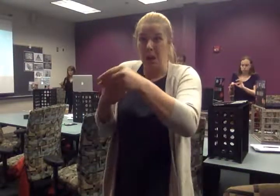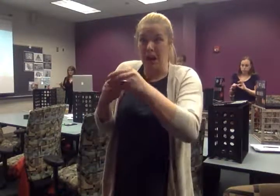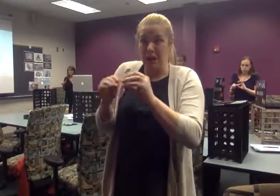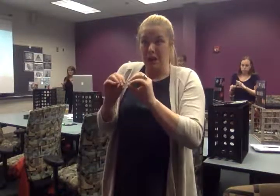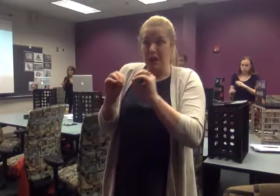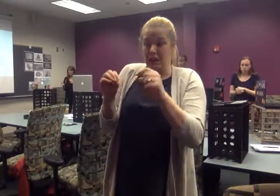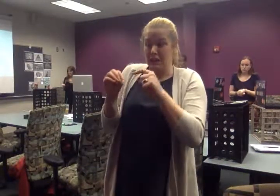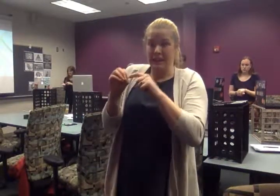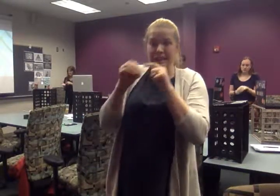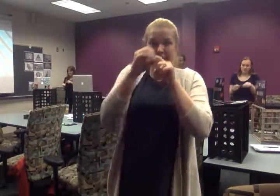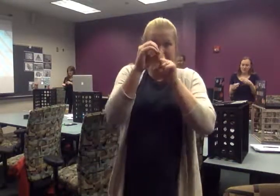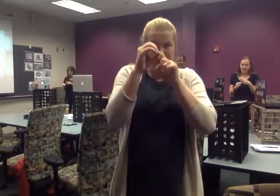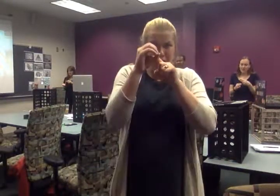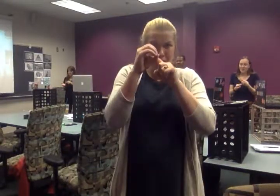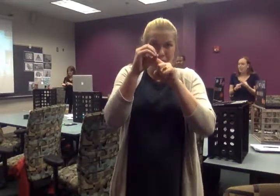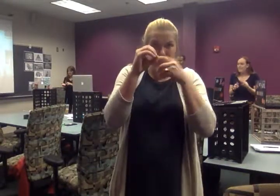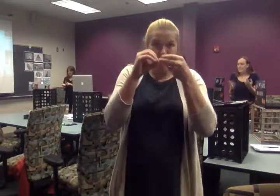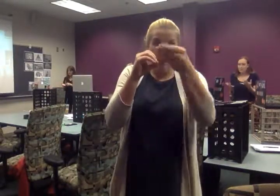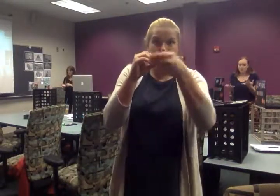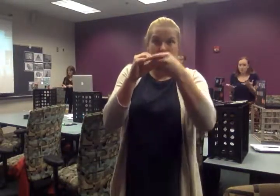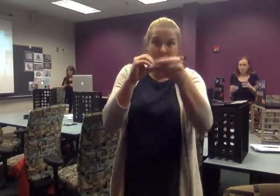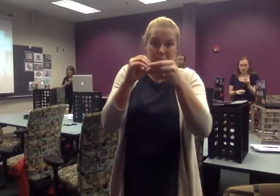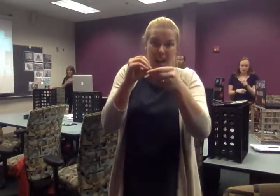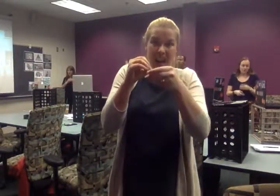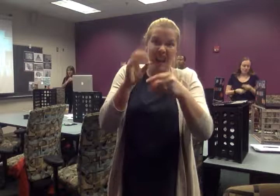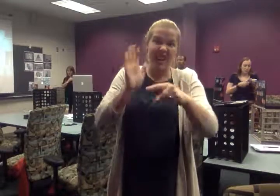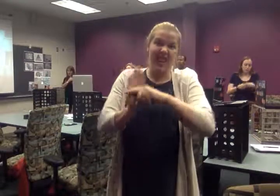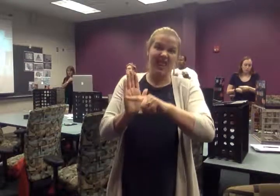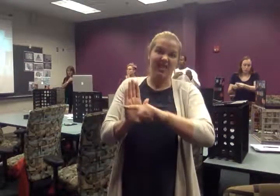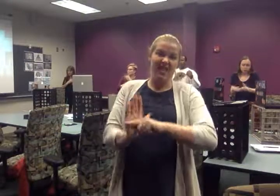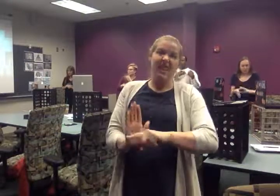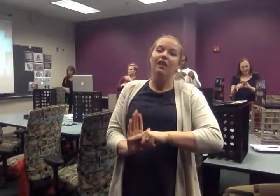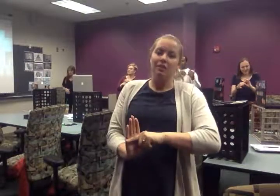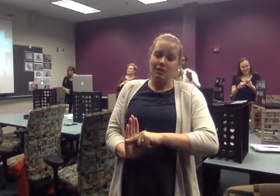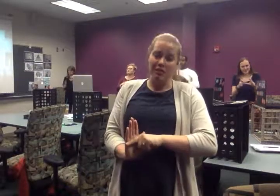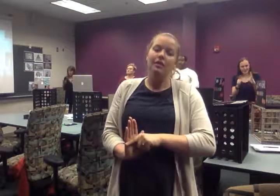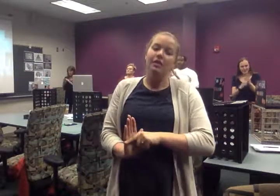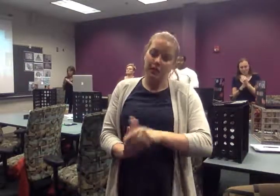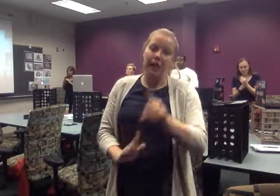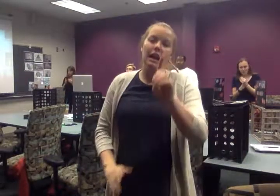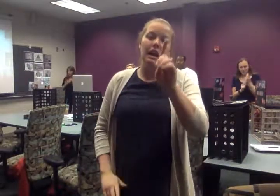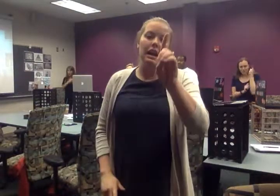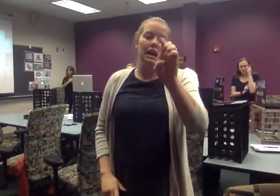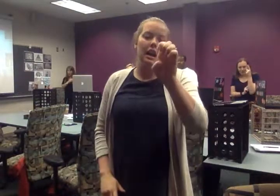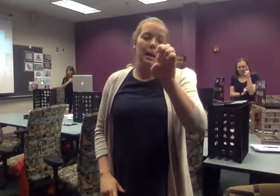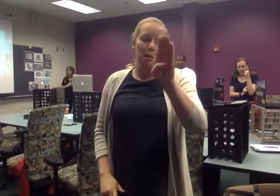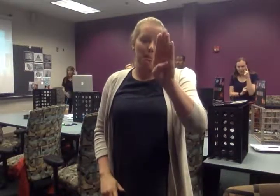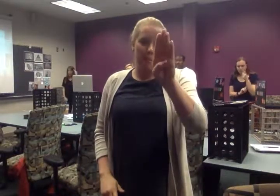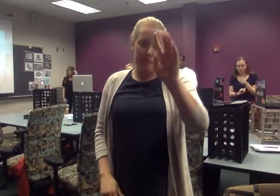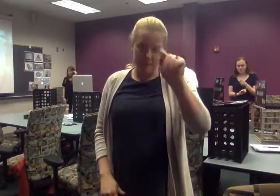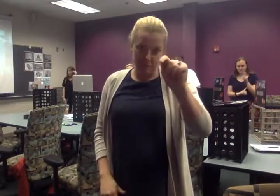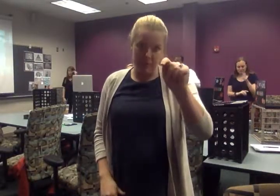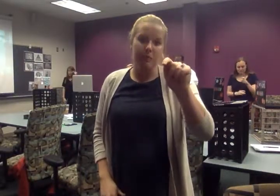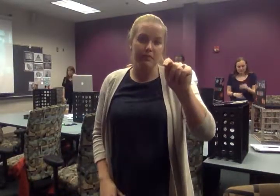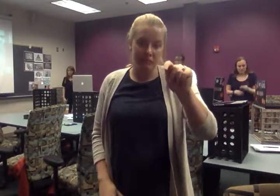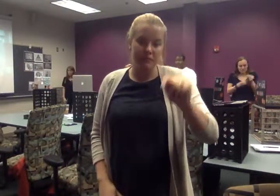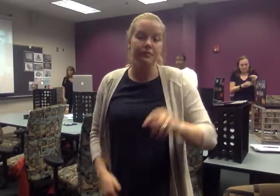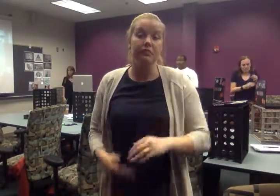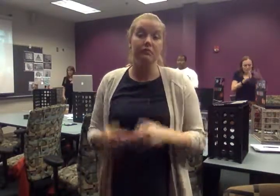about obligation. At least one of the things that binds us together as a community is the recognition that we owe our neighbors something and that they owe something